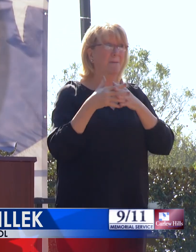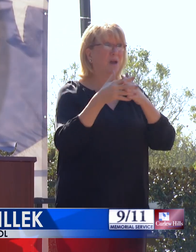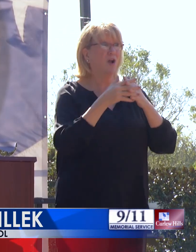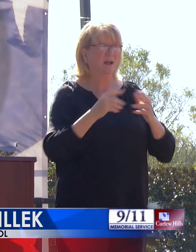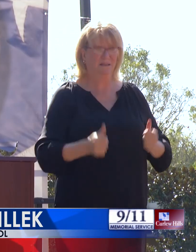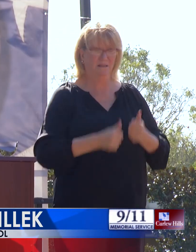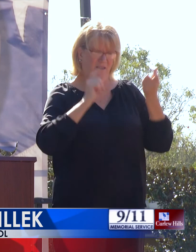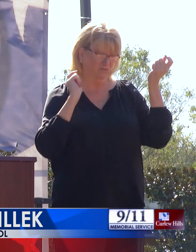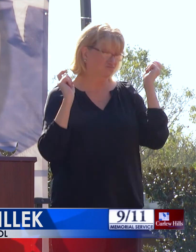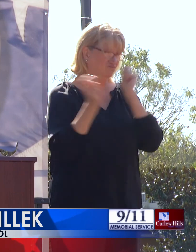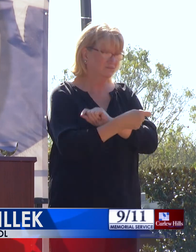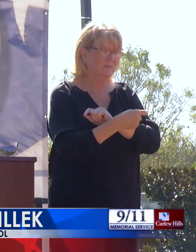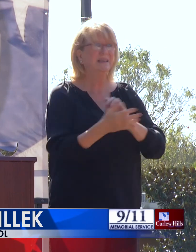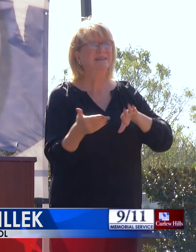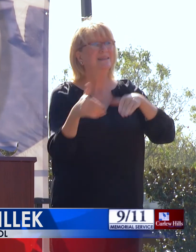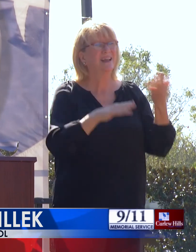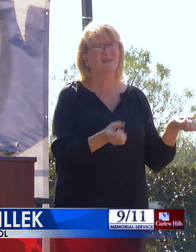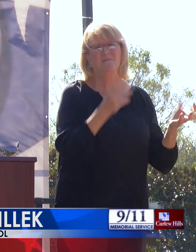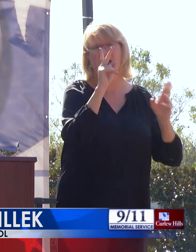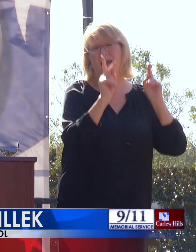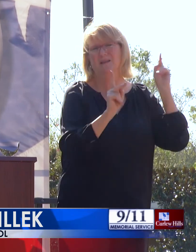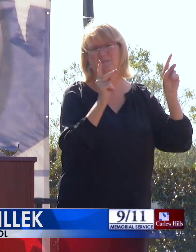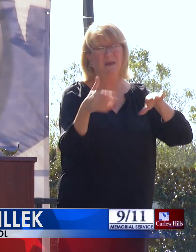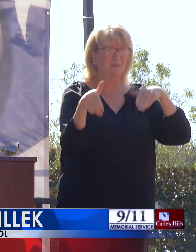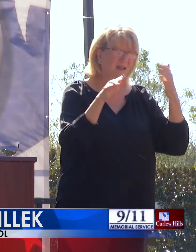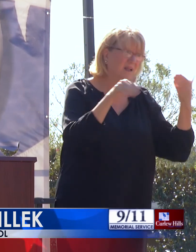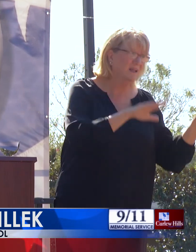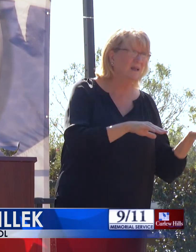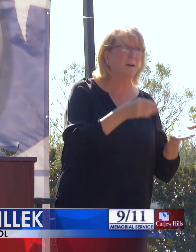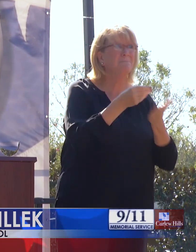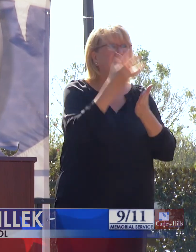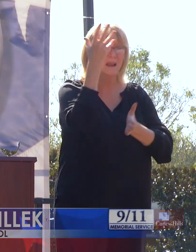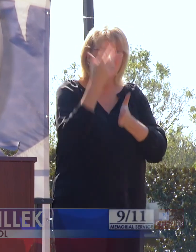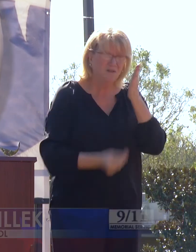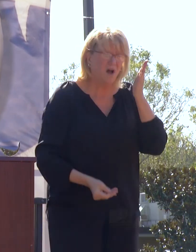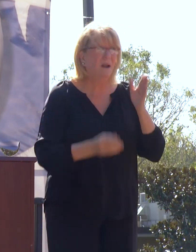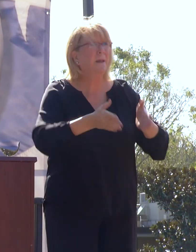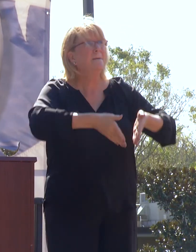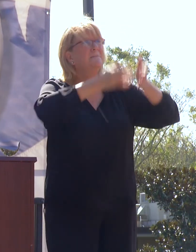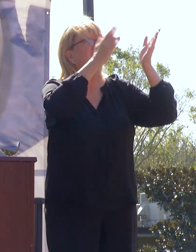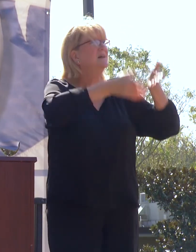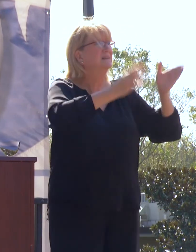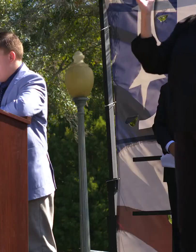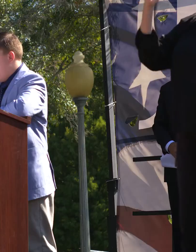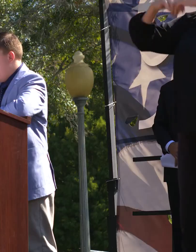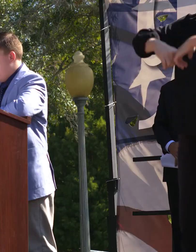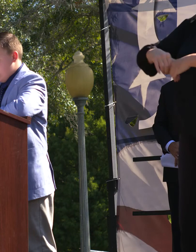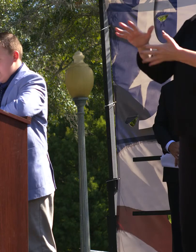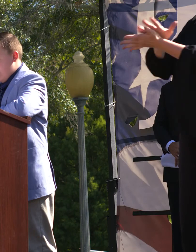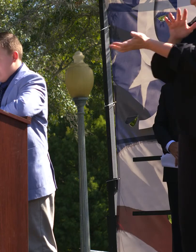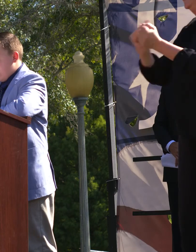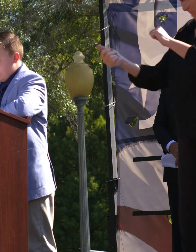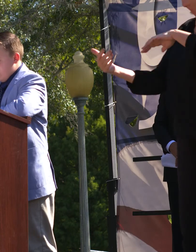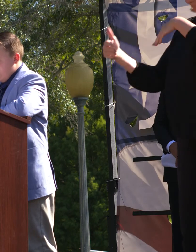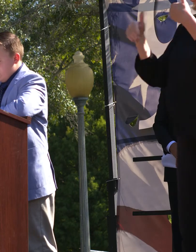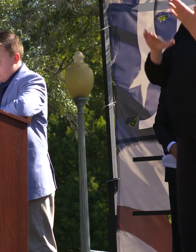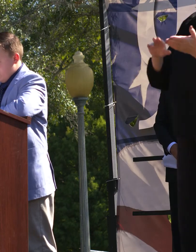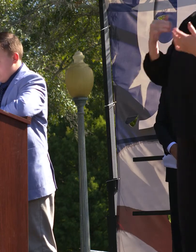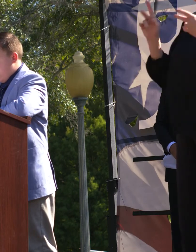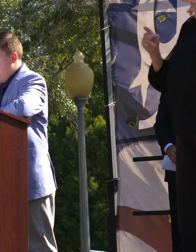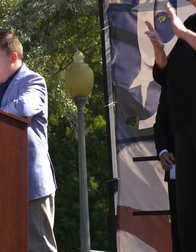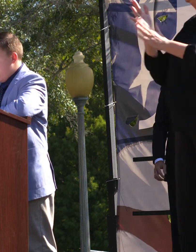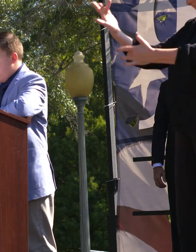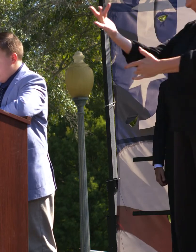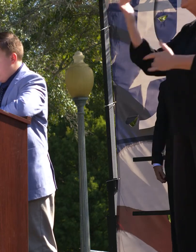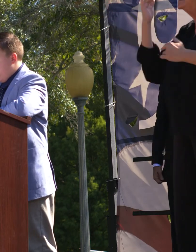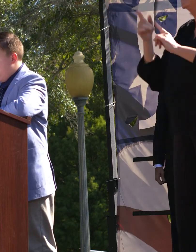life. It meant the death of many great people. It caused a loss of money, and the buildings fell, causing bad damage and more deaths. People are still getting sick